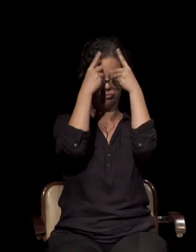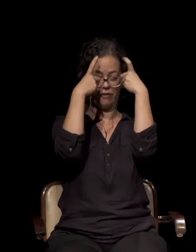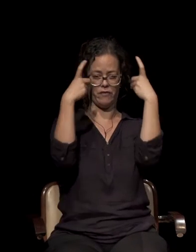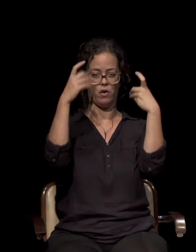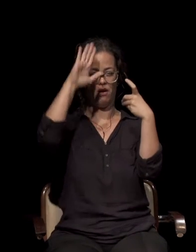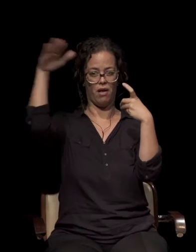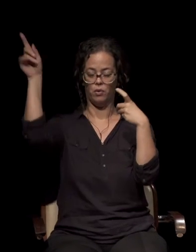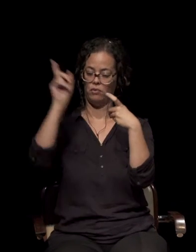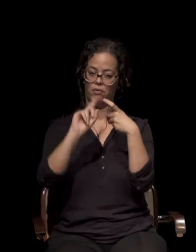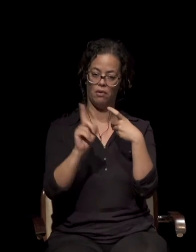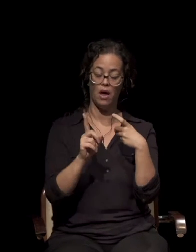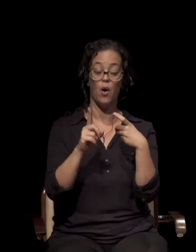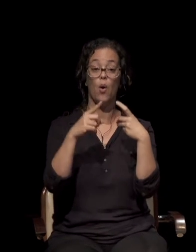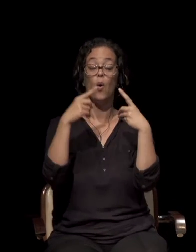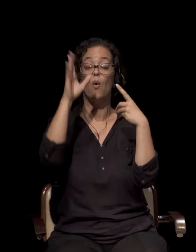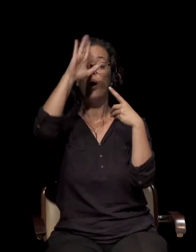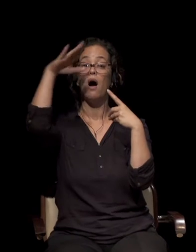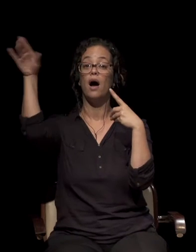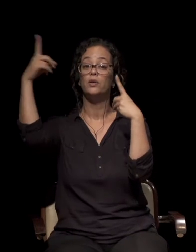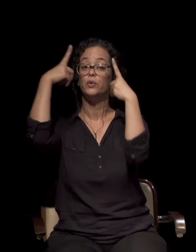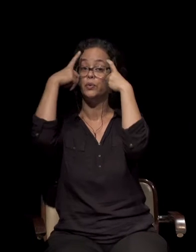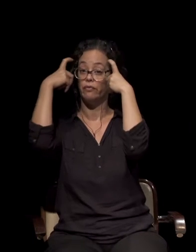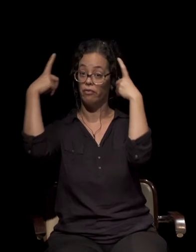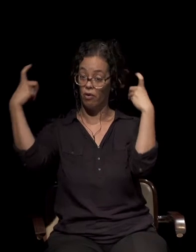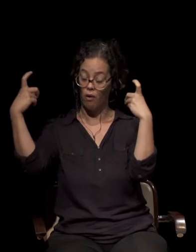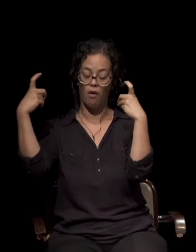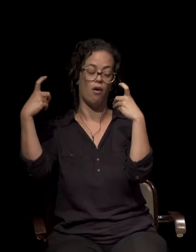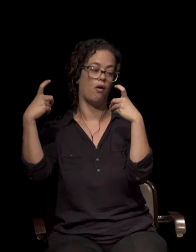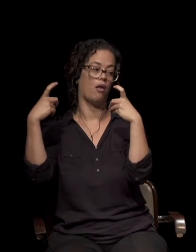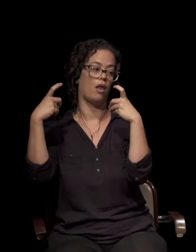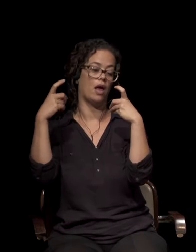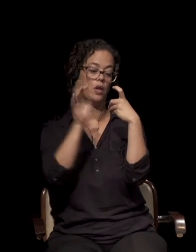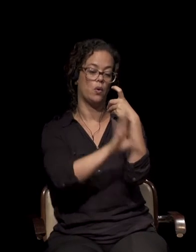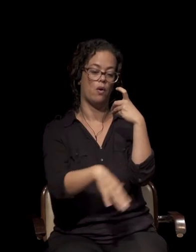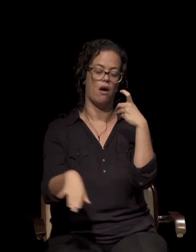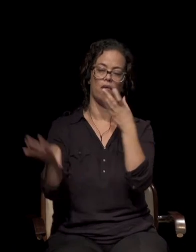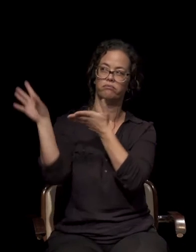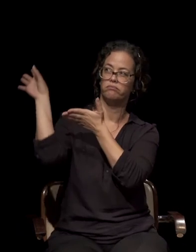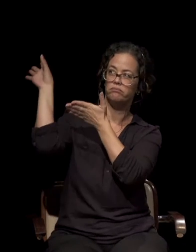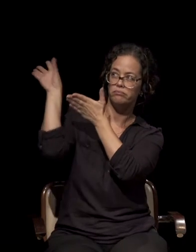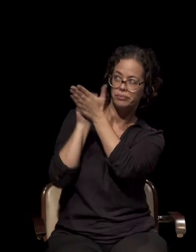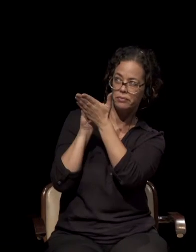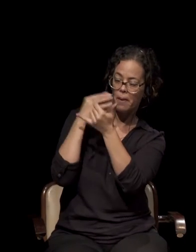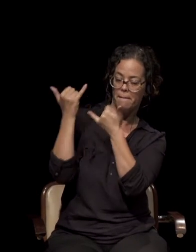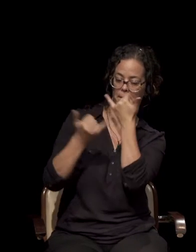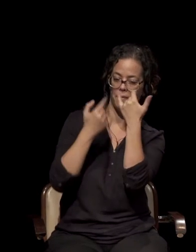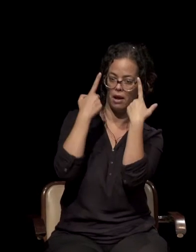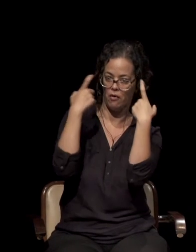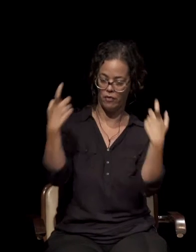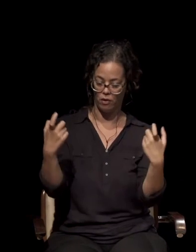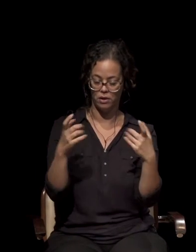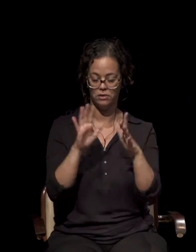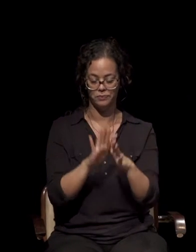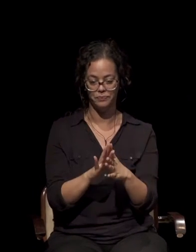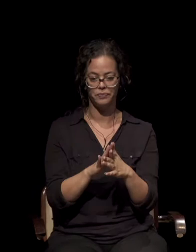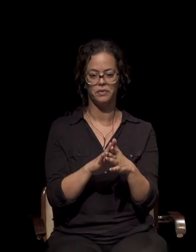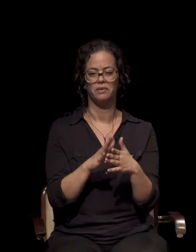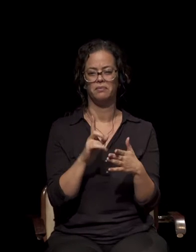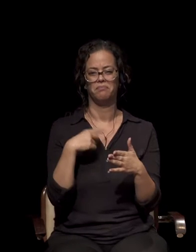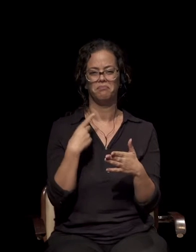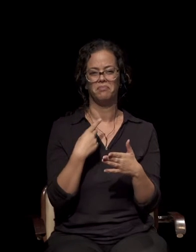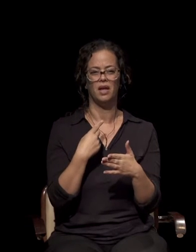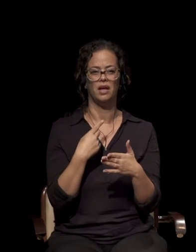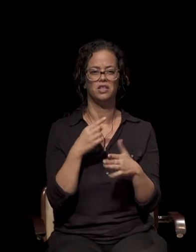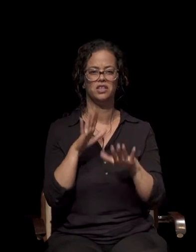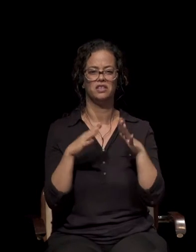at violence. It is wrong to think that somehow we can reform the world for the future by controlling